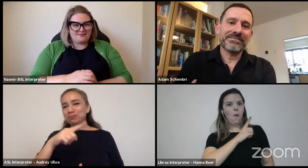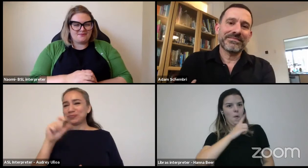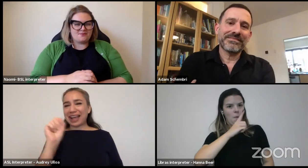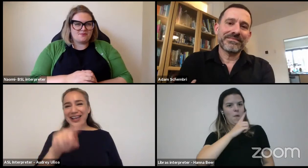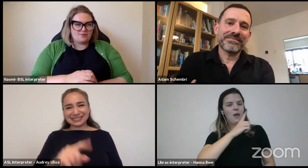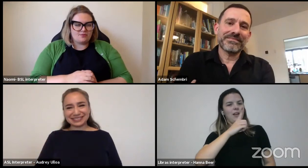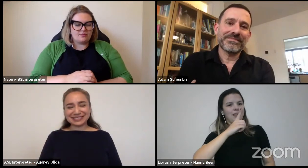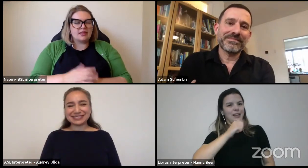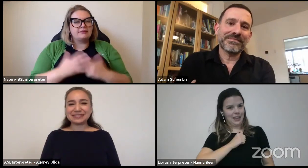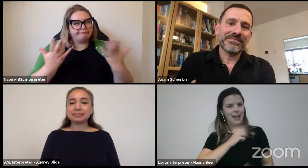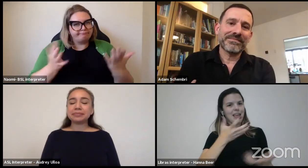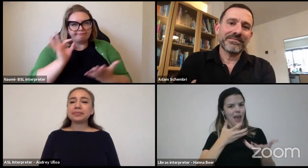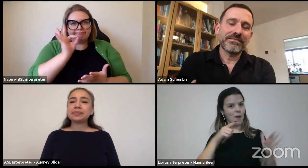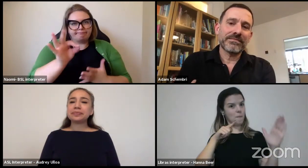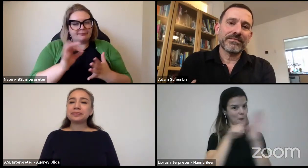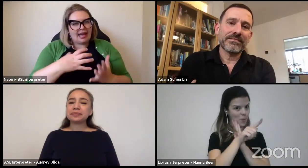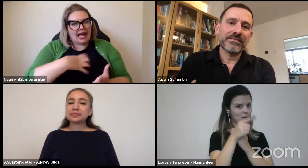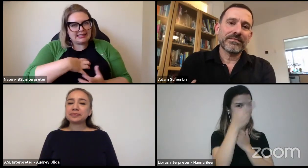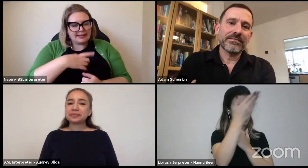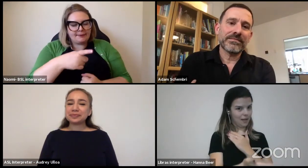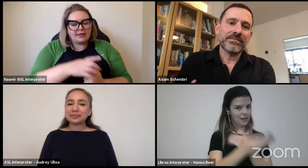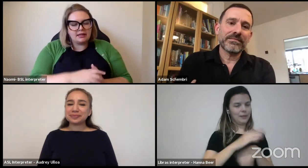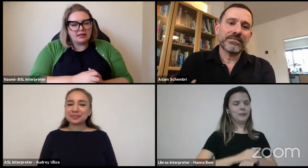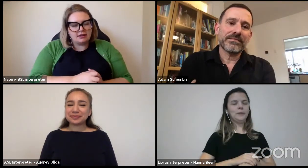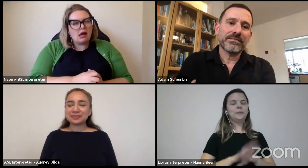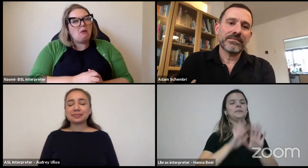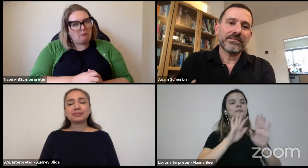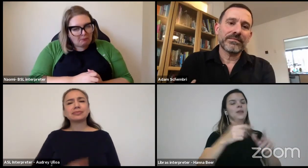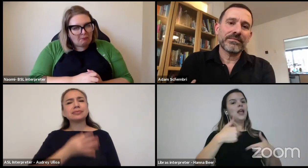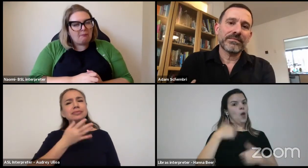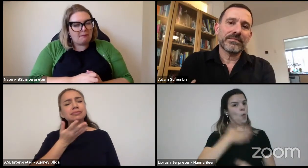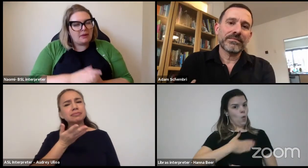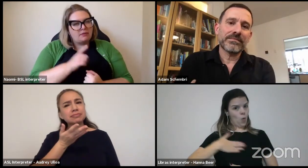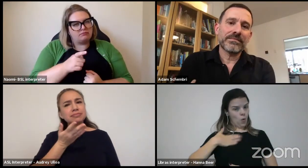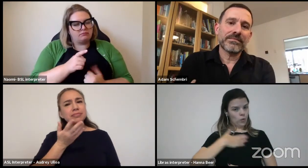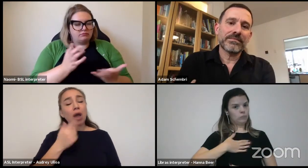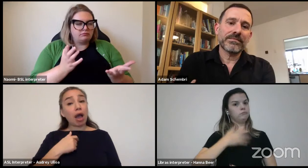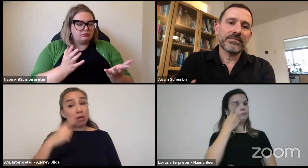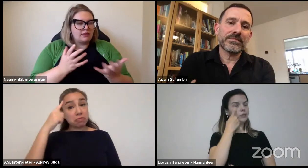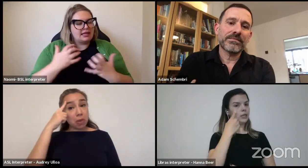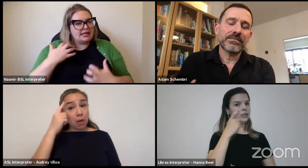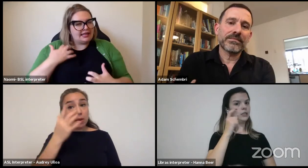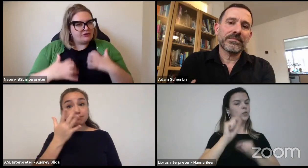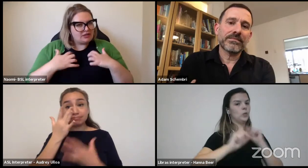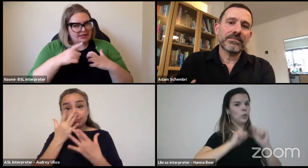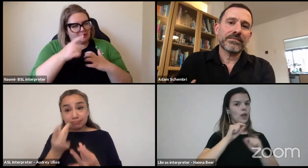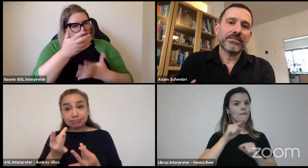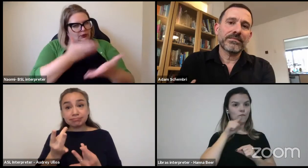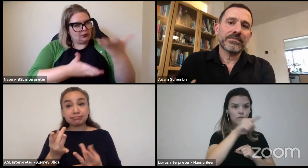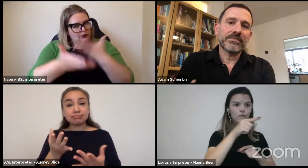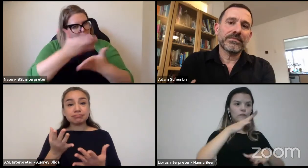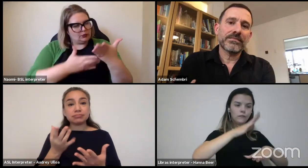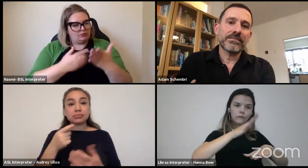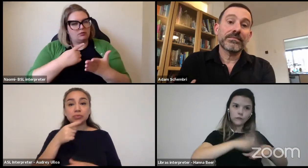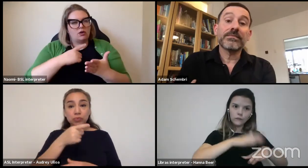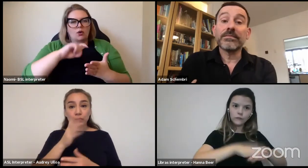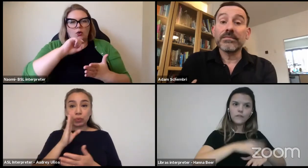So Adam, I found very interesting that you are going to gather data